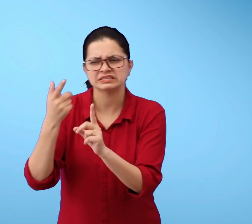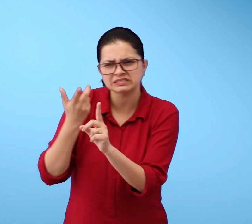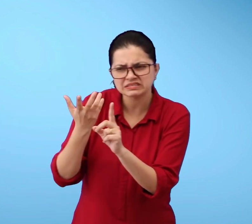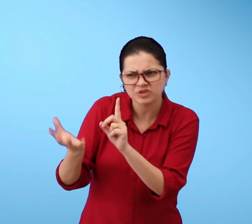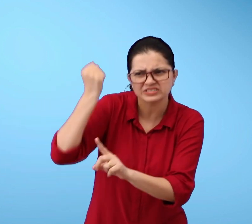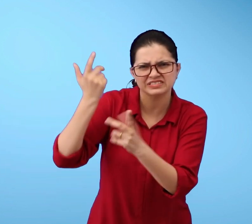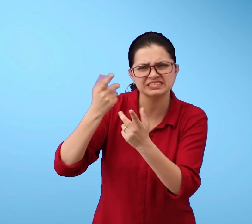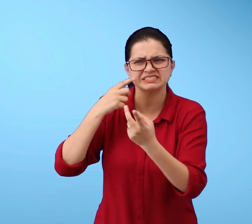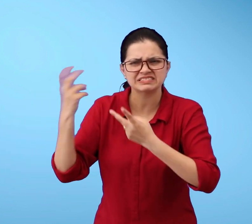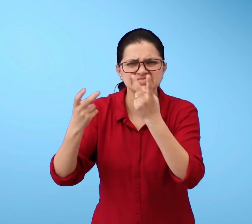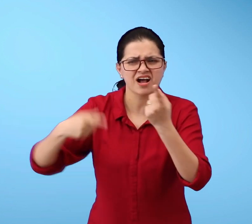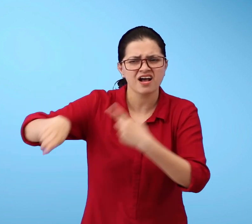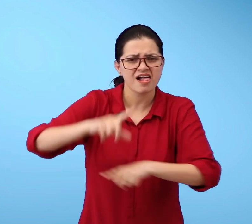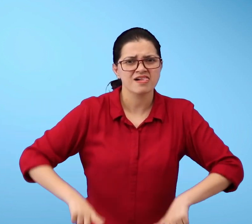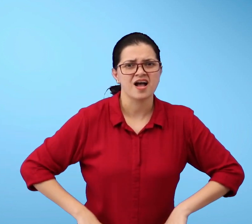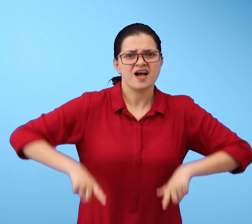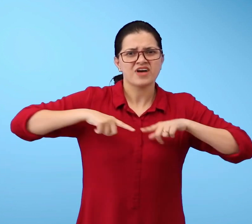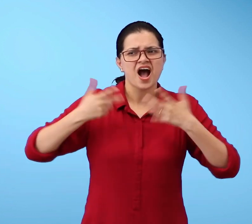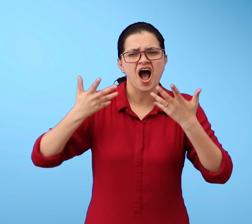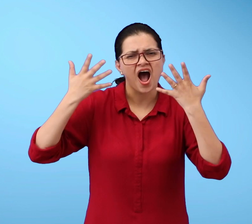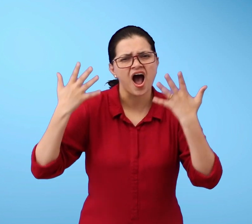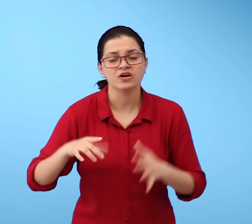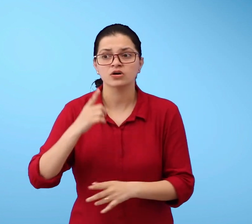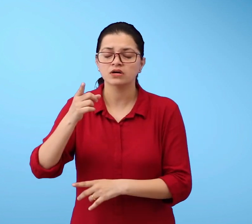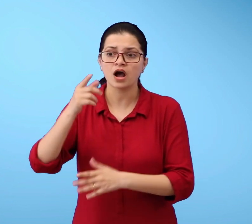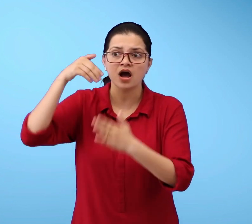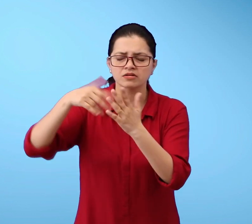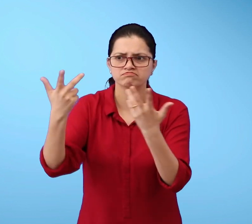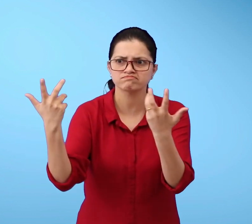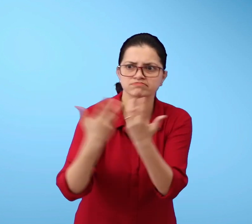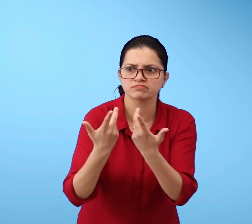They also wanted to try and find out the true meaning of life.